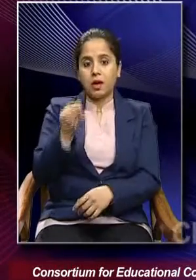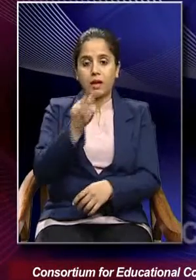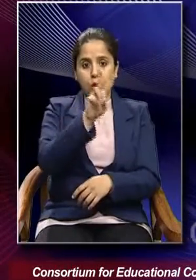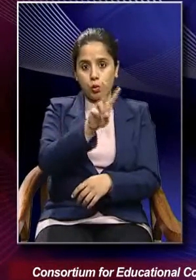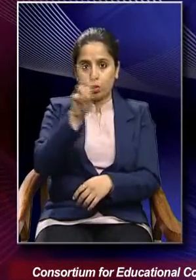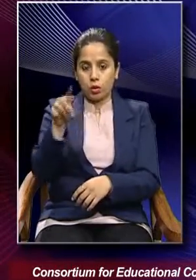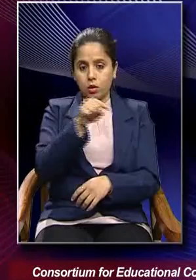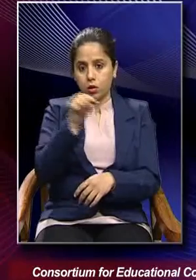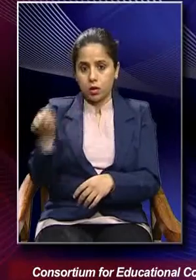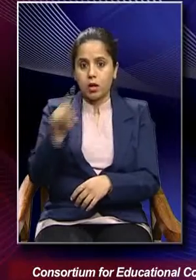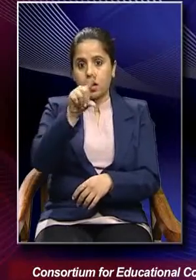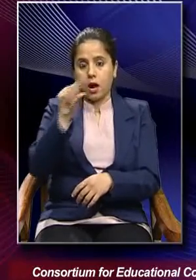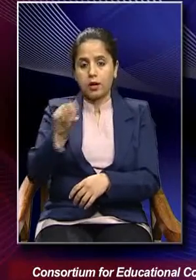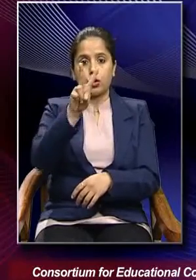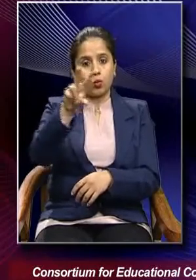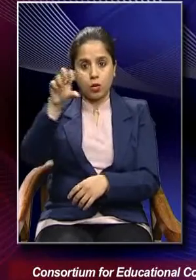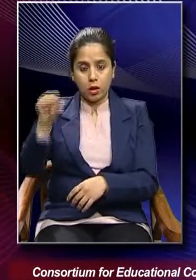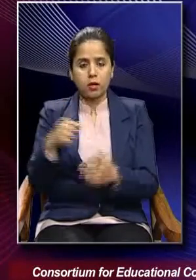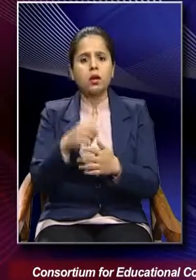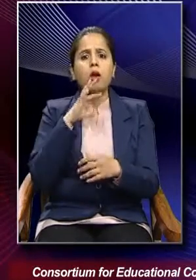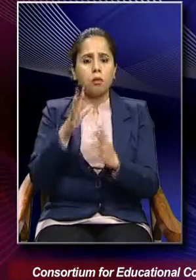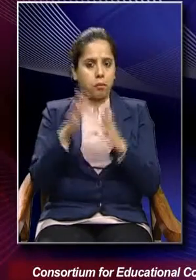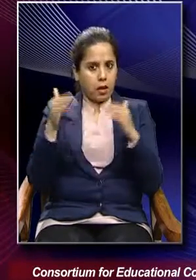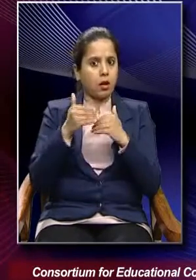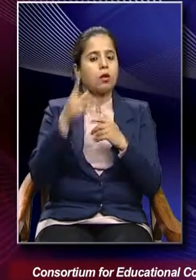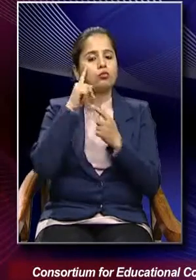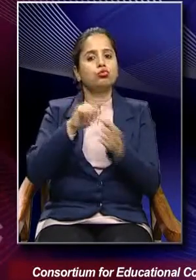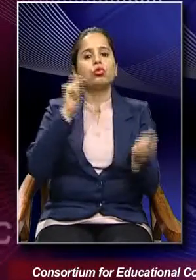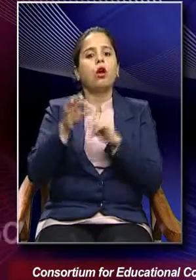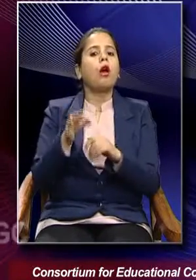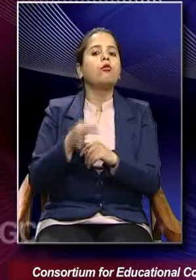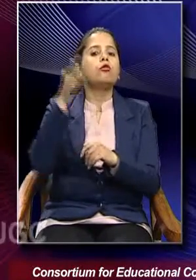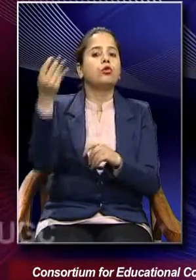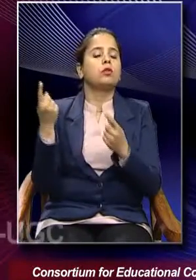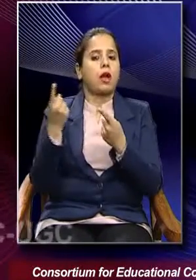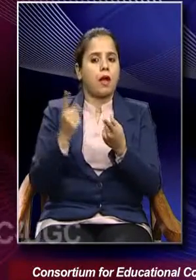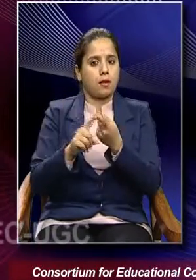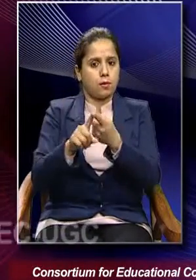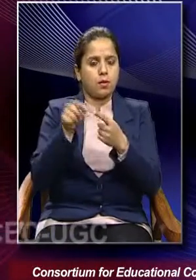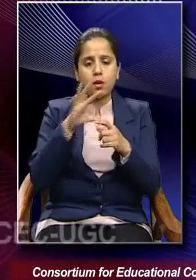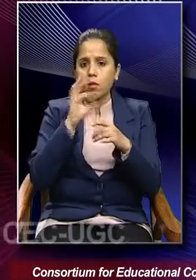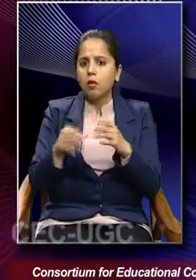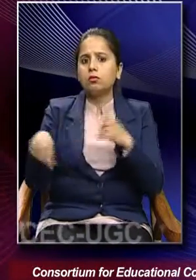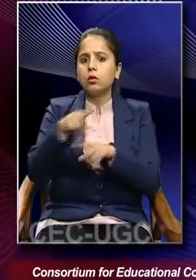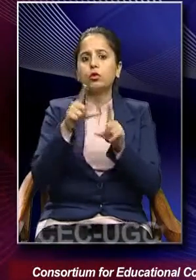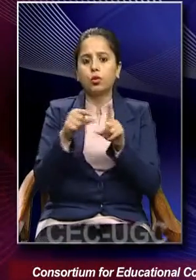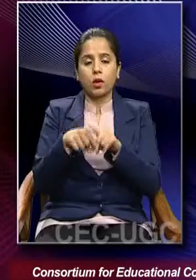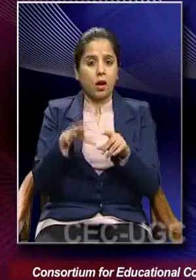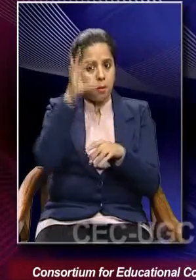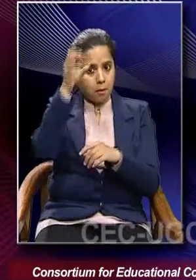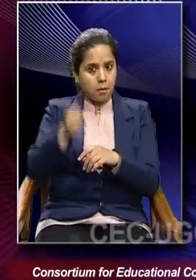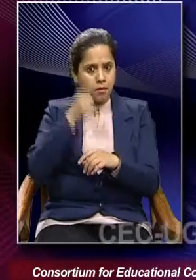to 1929 that further changed the future course of action. Mahatma